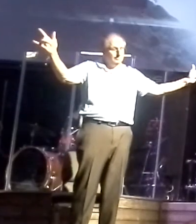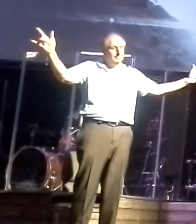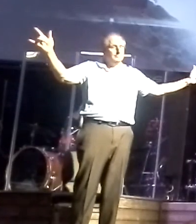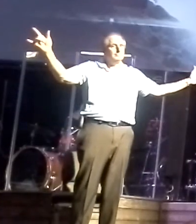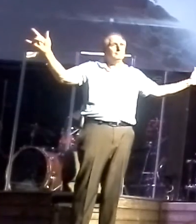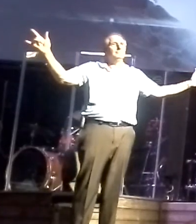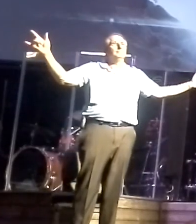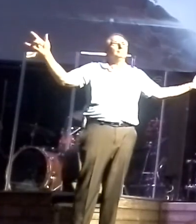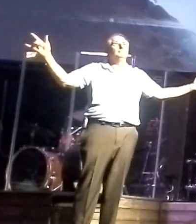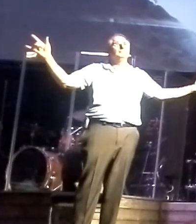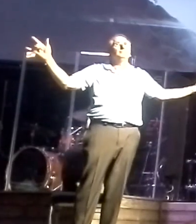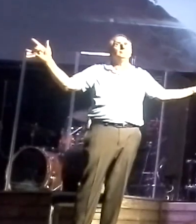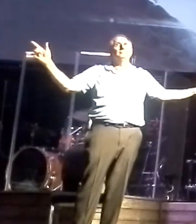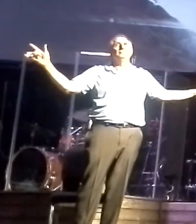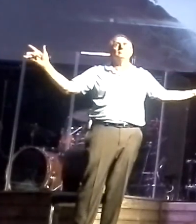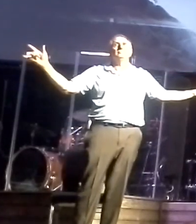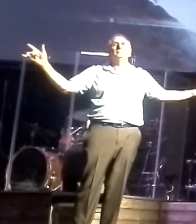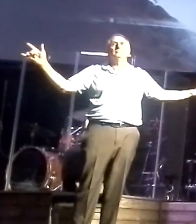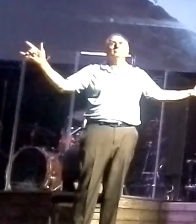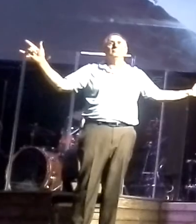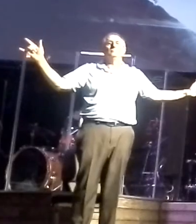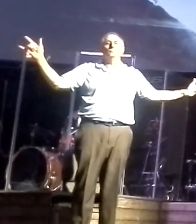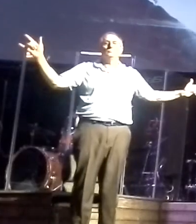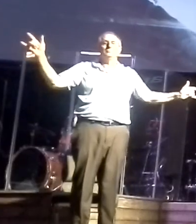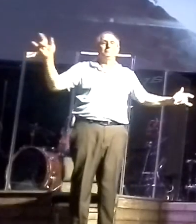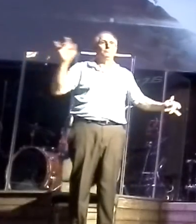arms are open wide.